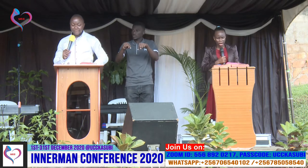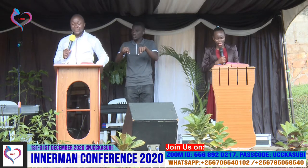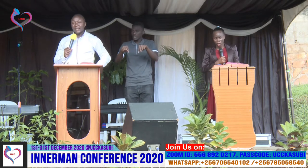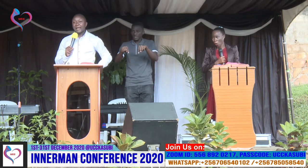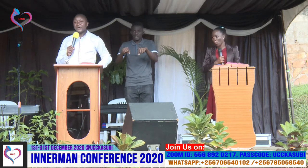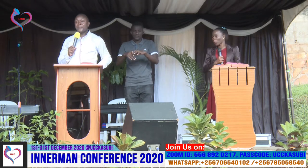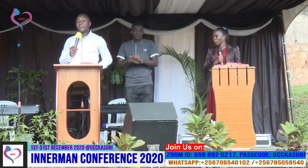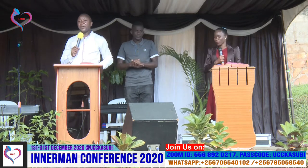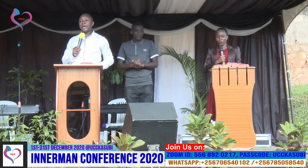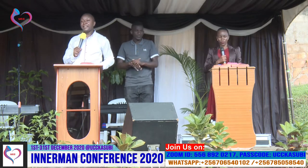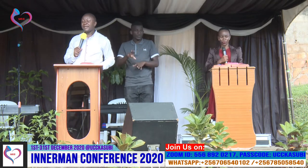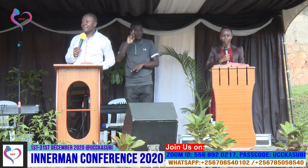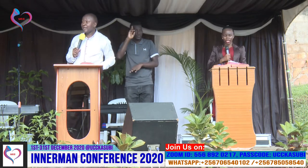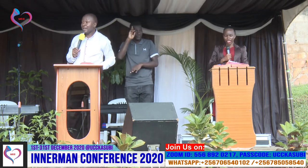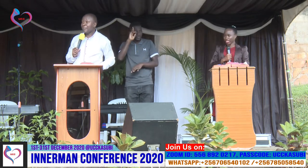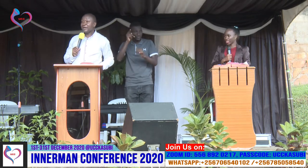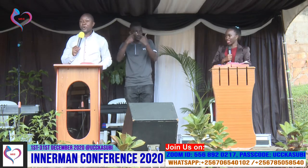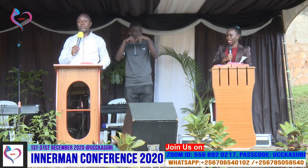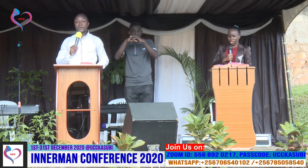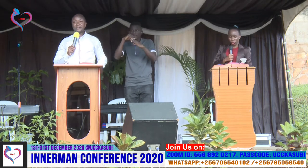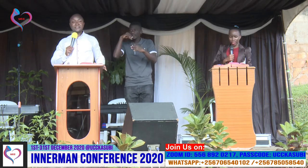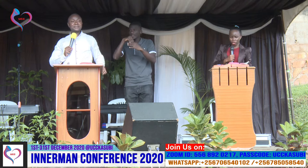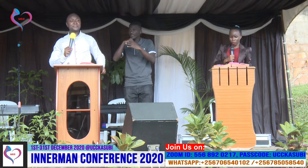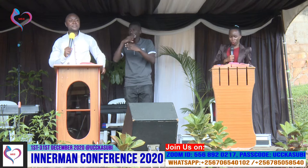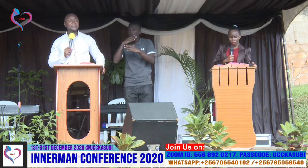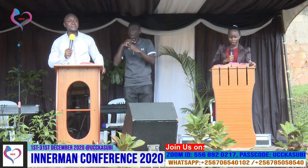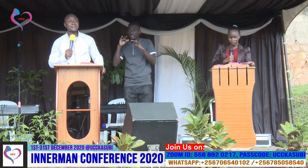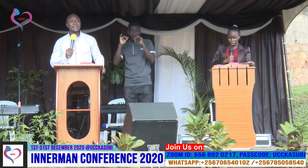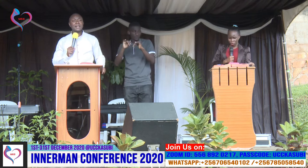today, remember we are in the Inner Man Conference.